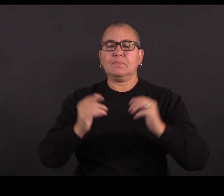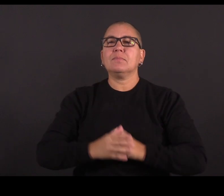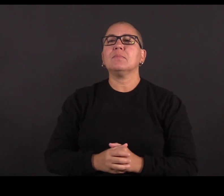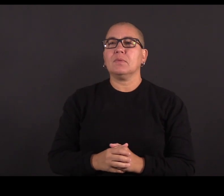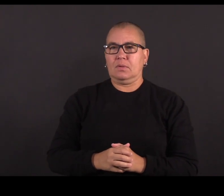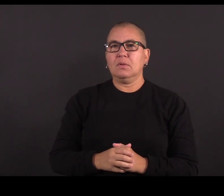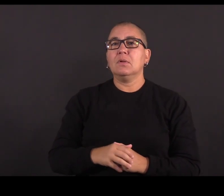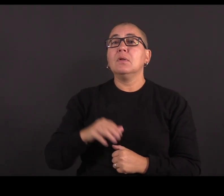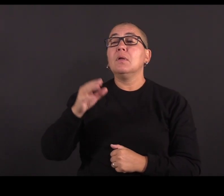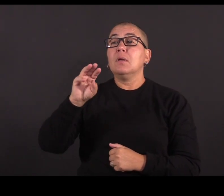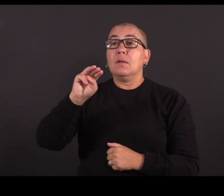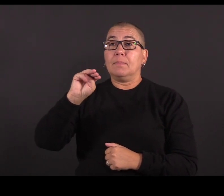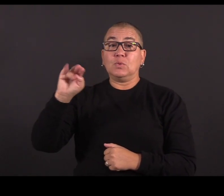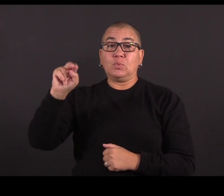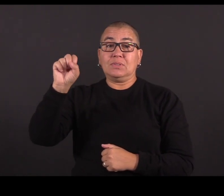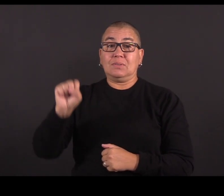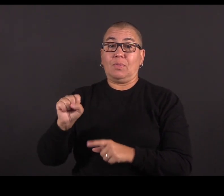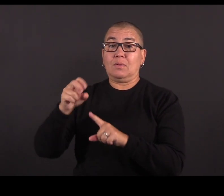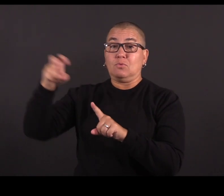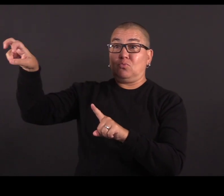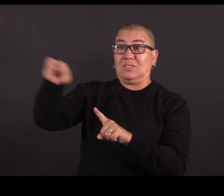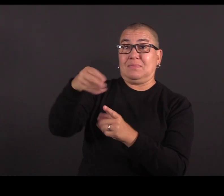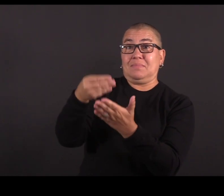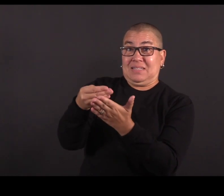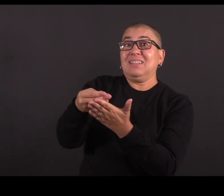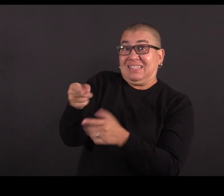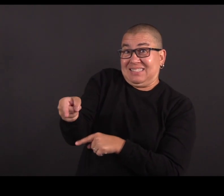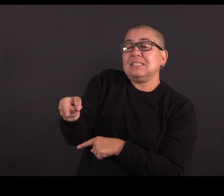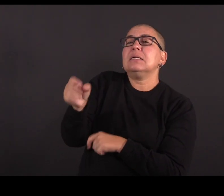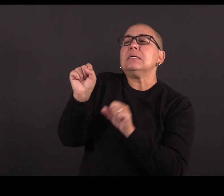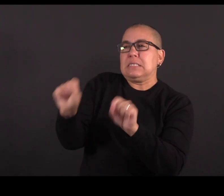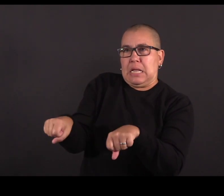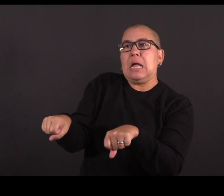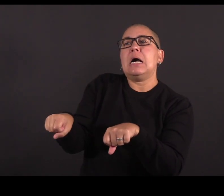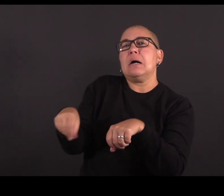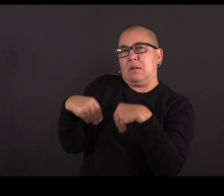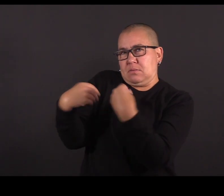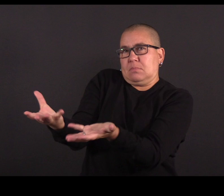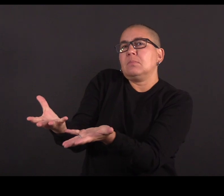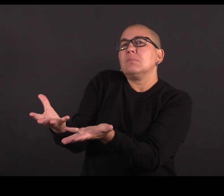can house people up to 36 months.